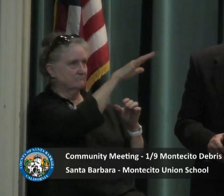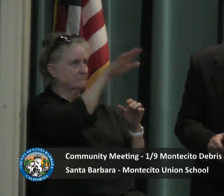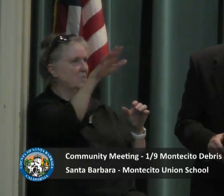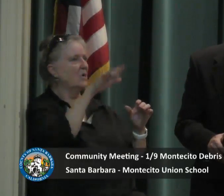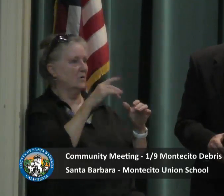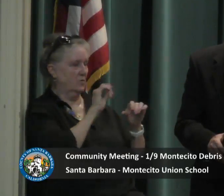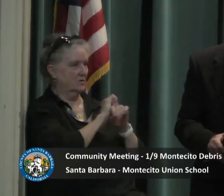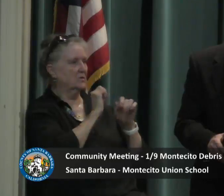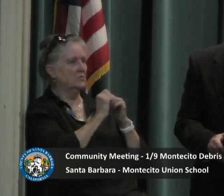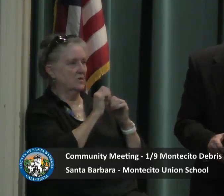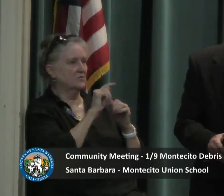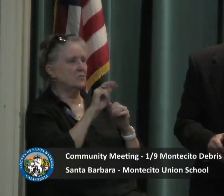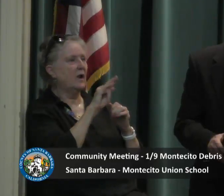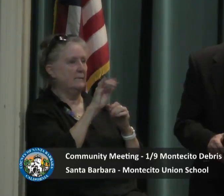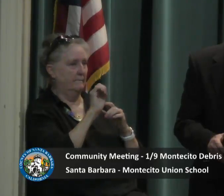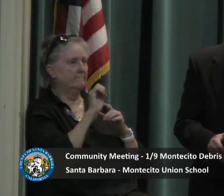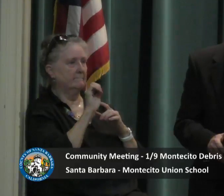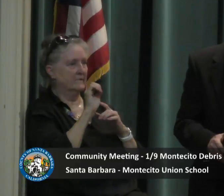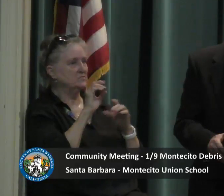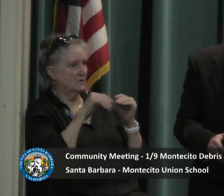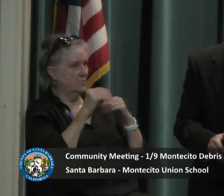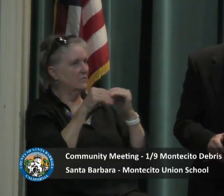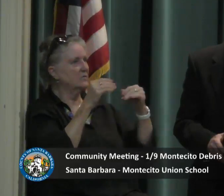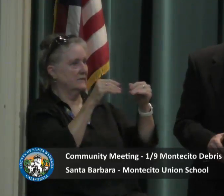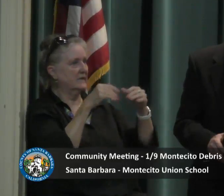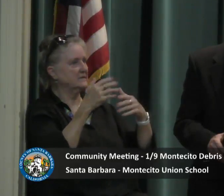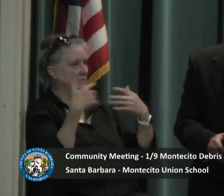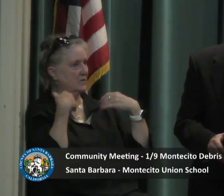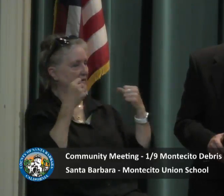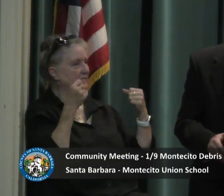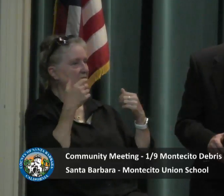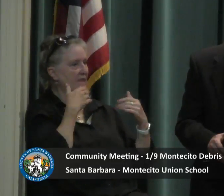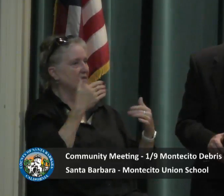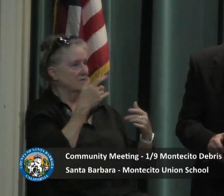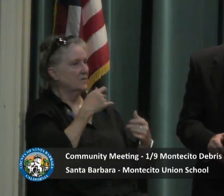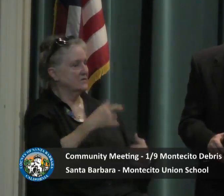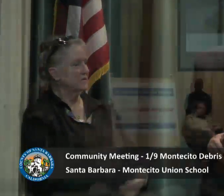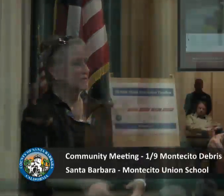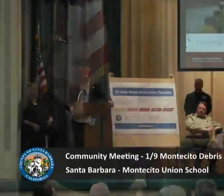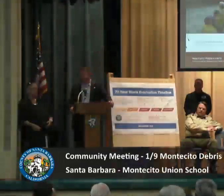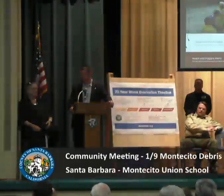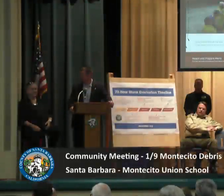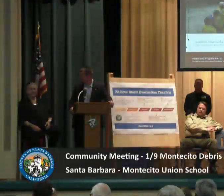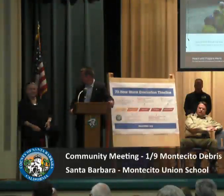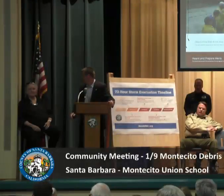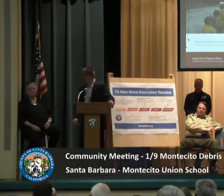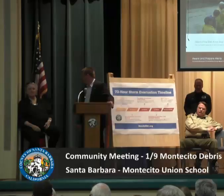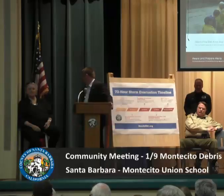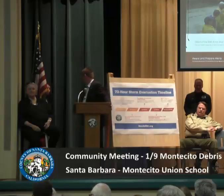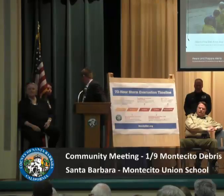be working with the tribe as we move through the next step. Thank you for your question.